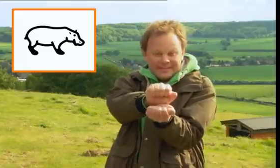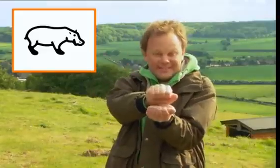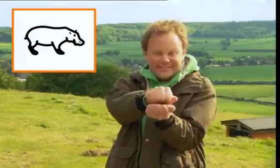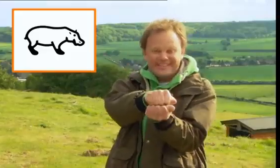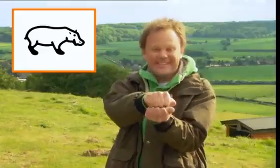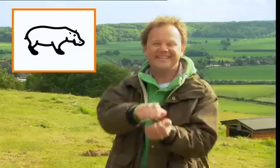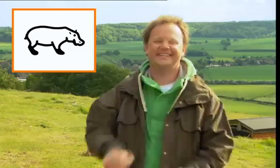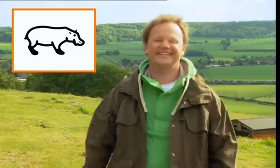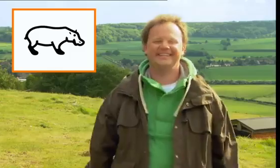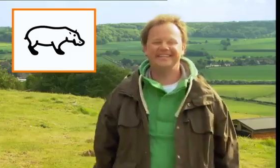Hippopotamus.